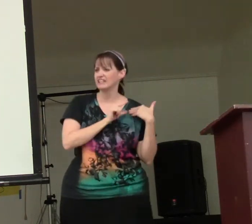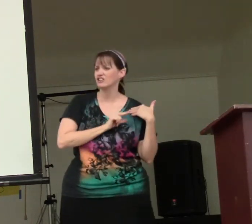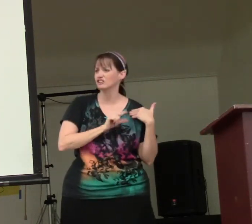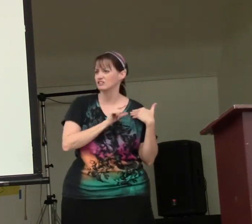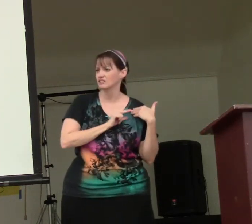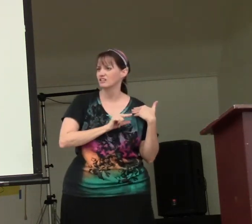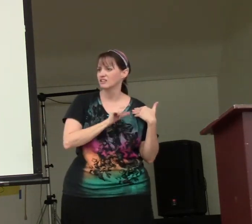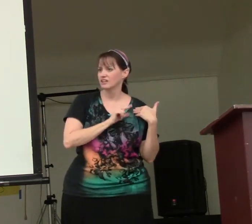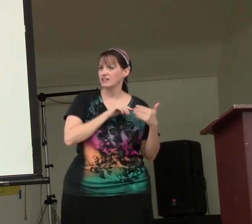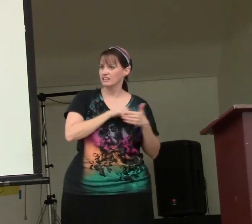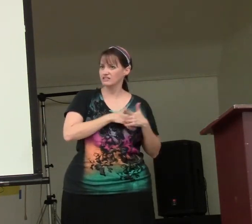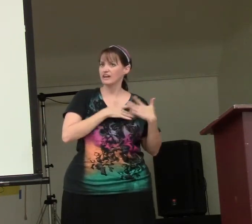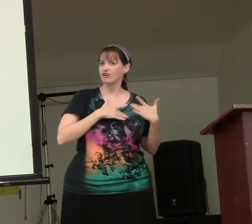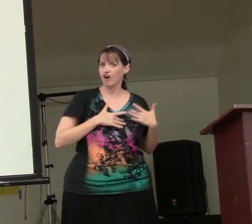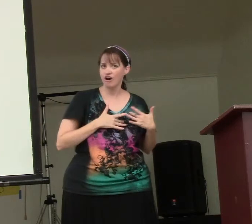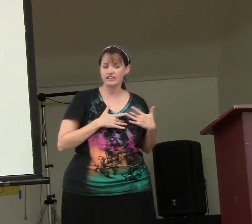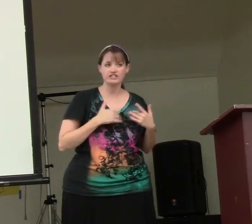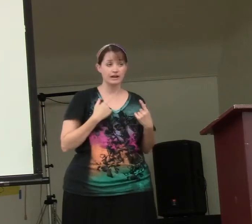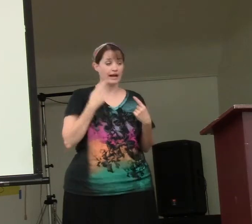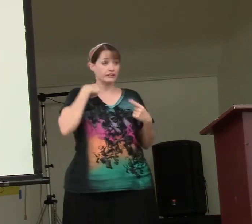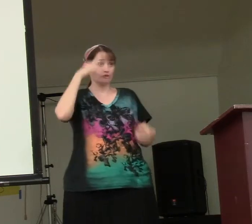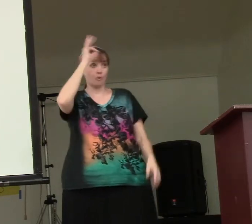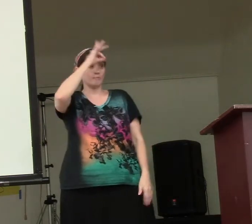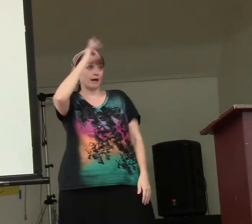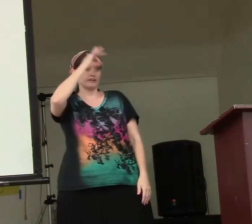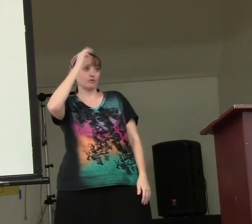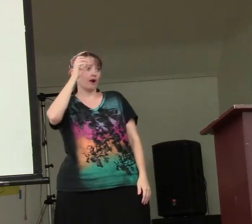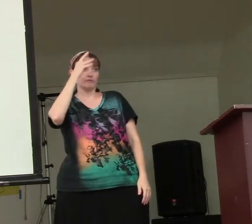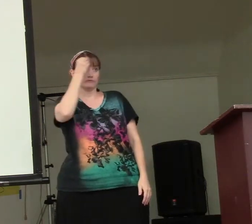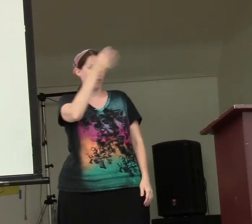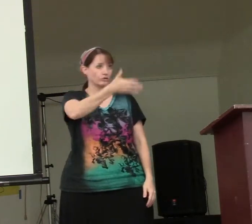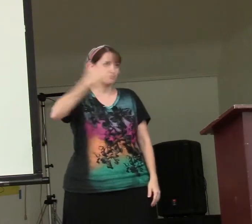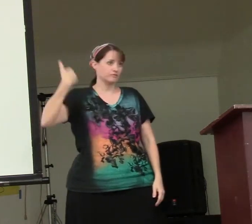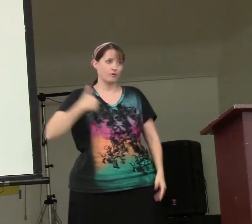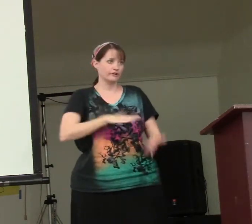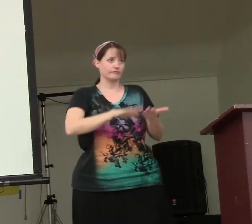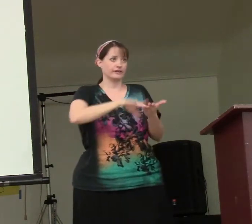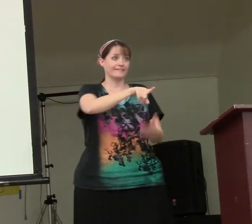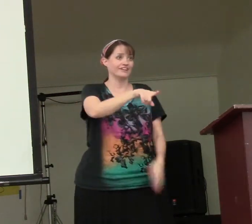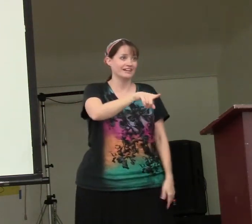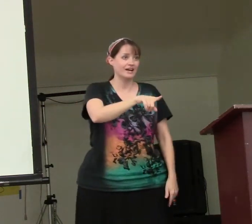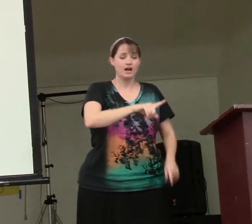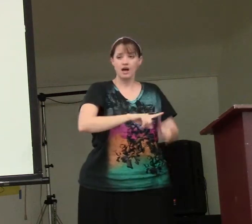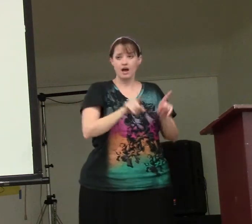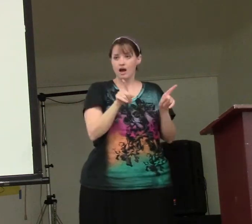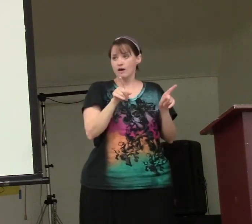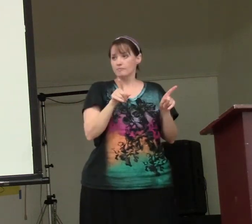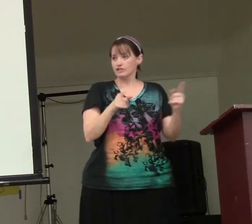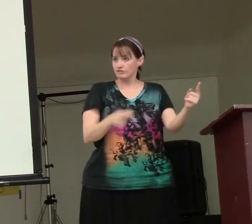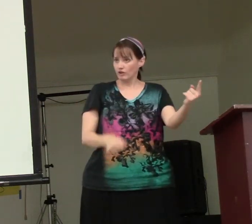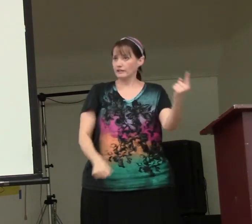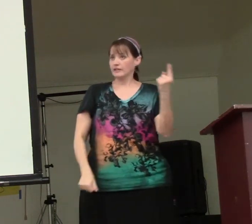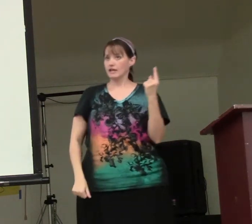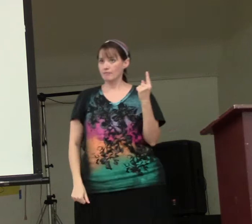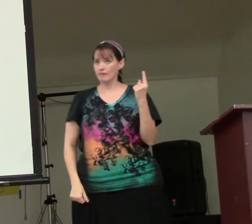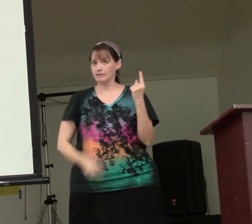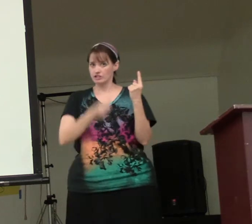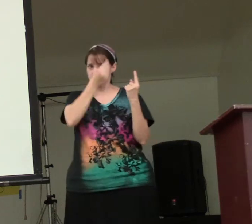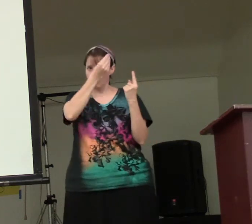guilt inside her heart. And I didn't know about it, or I would have told her before, you're forgiven. But she finally came up, and she told